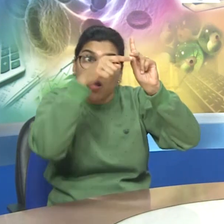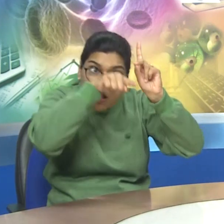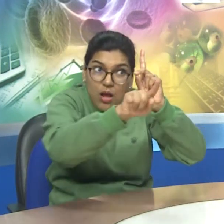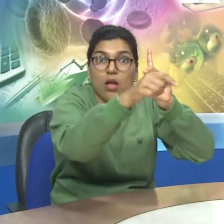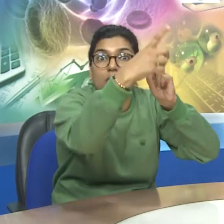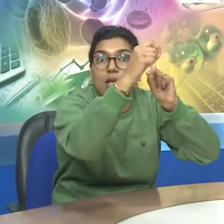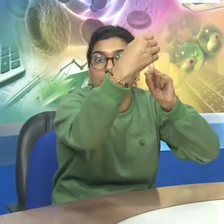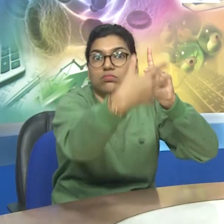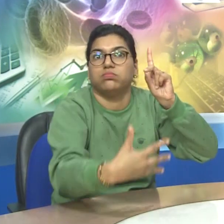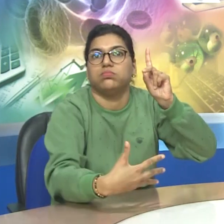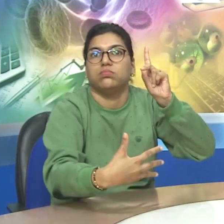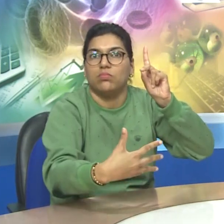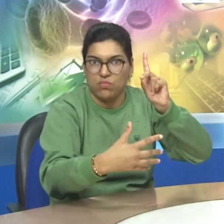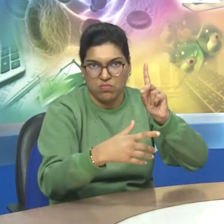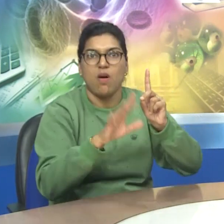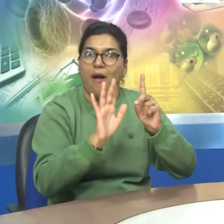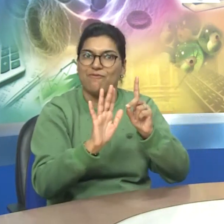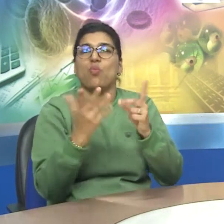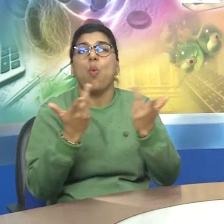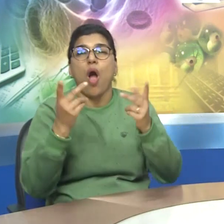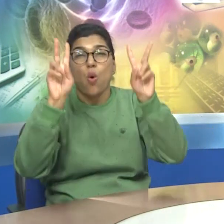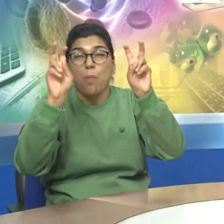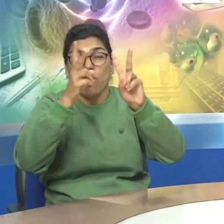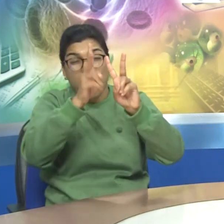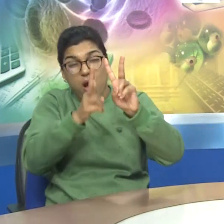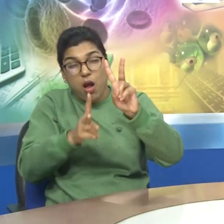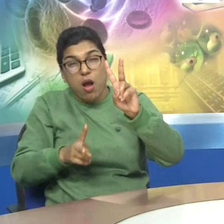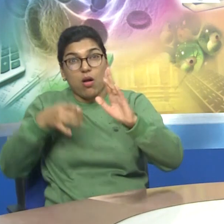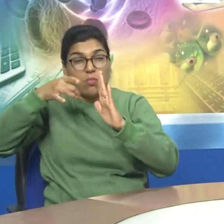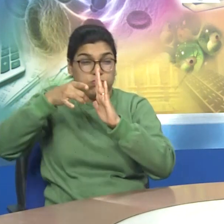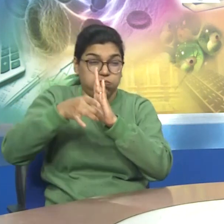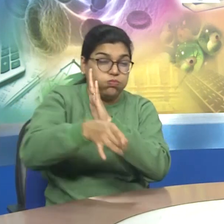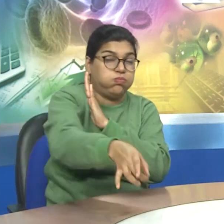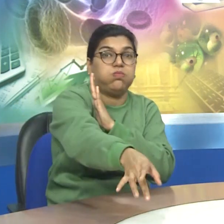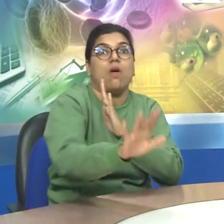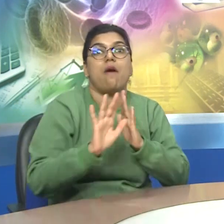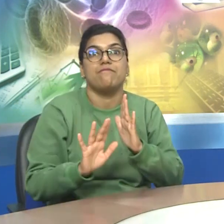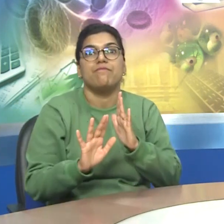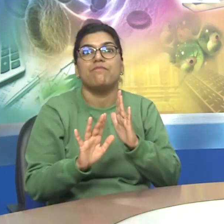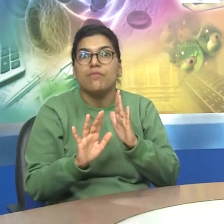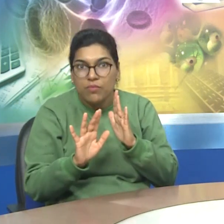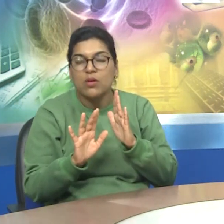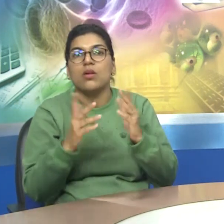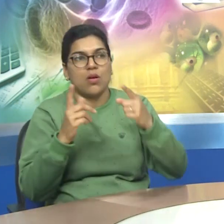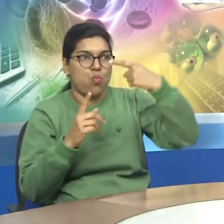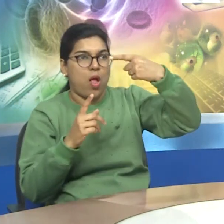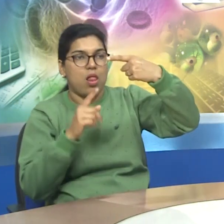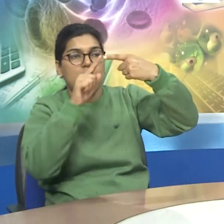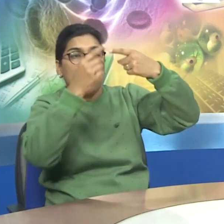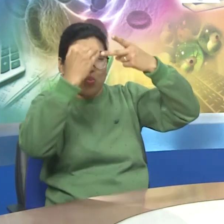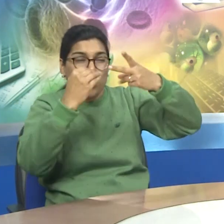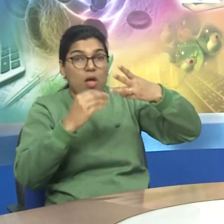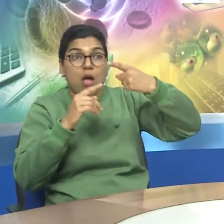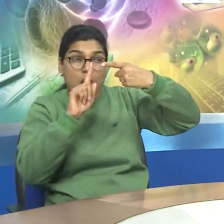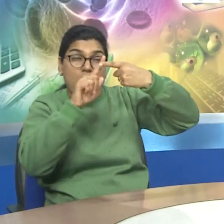is further divided into 10 subdivisions until all the subject terms have been